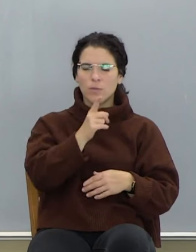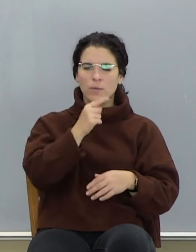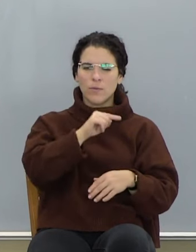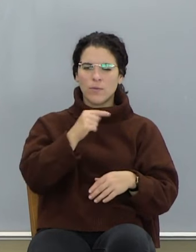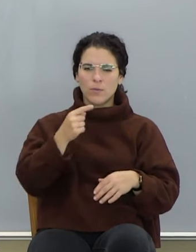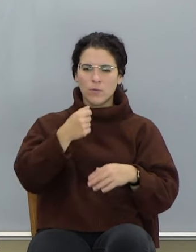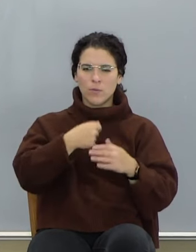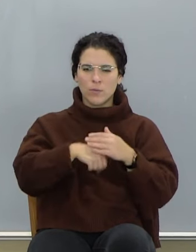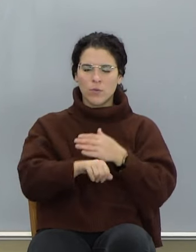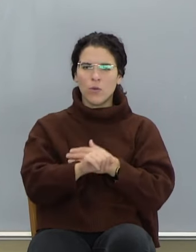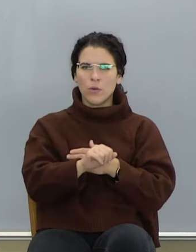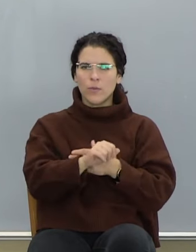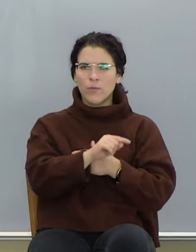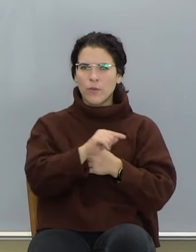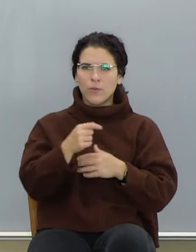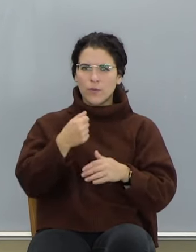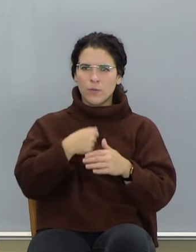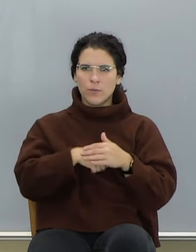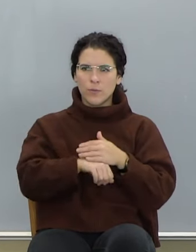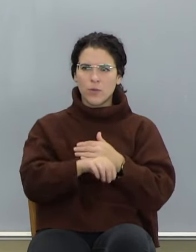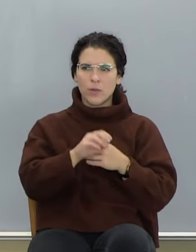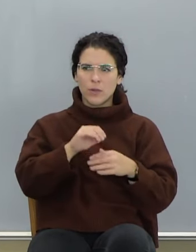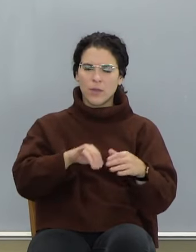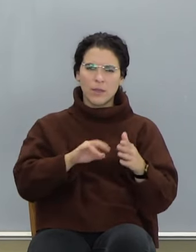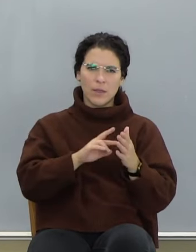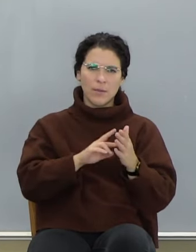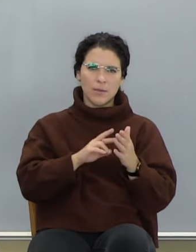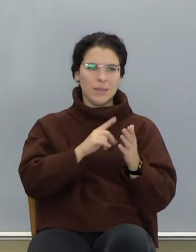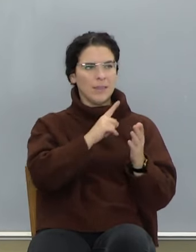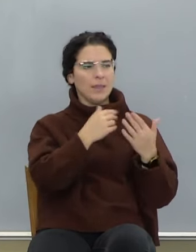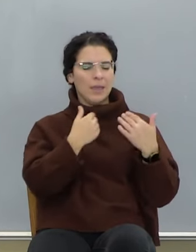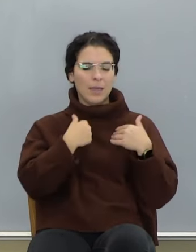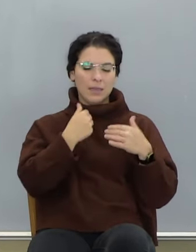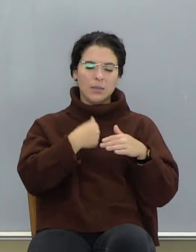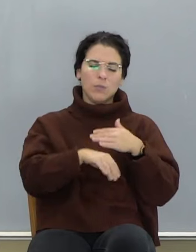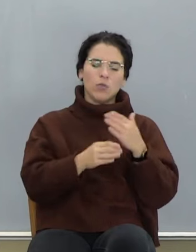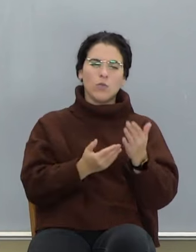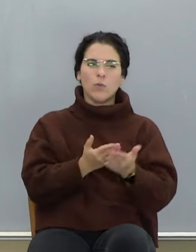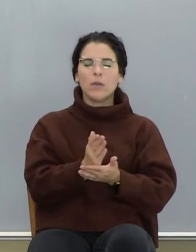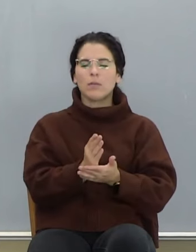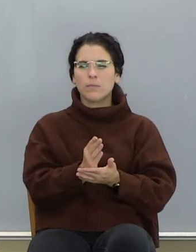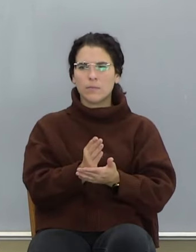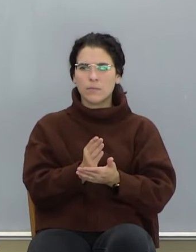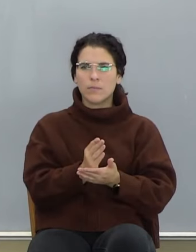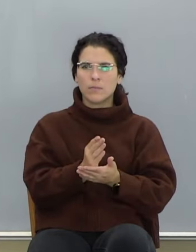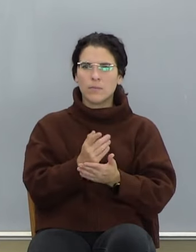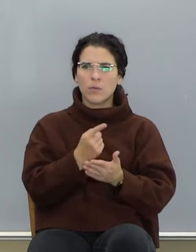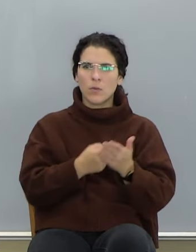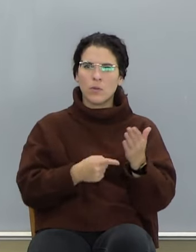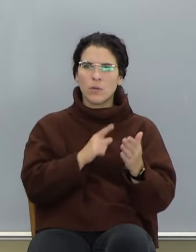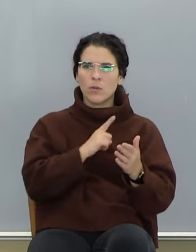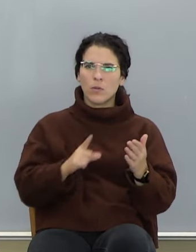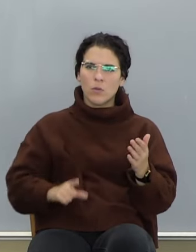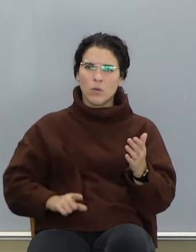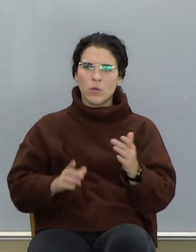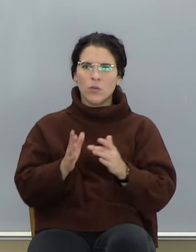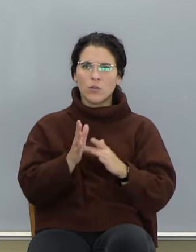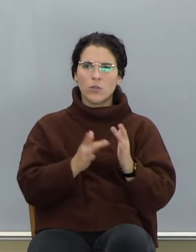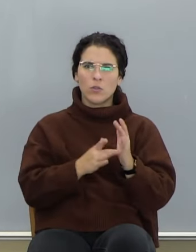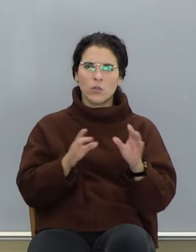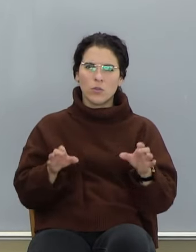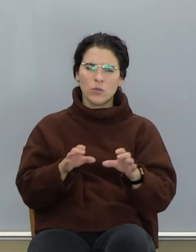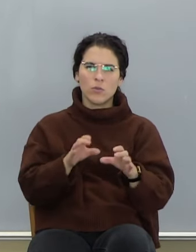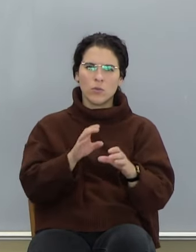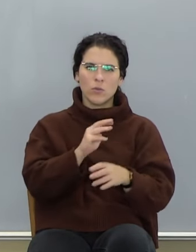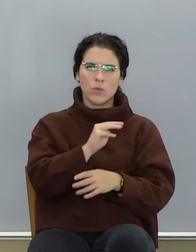firstborn. Firstborn in that he possesses the birthright. And what does the Lord Jesus do here in